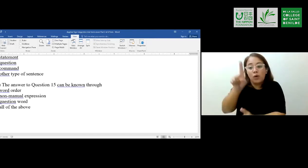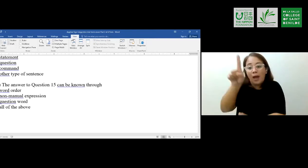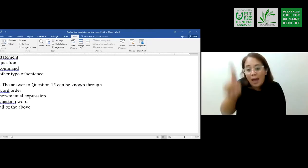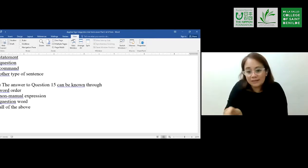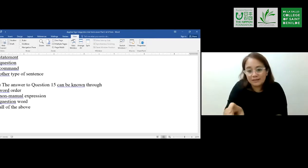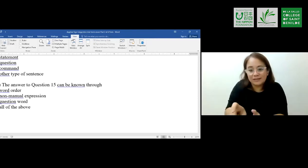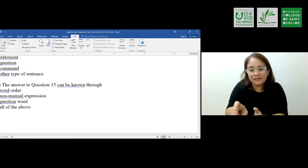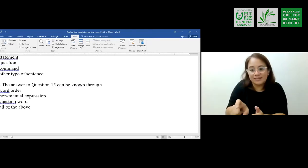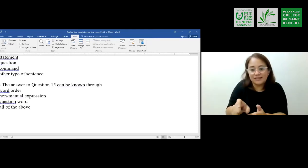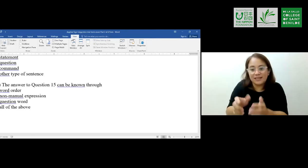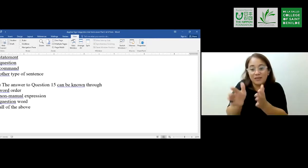And